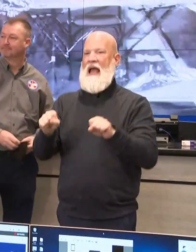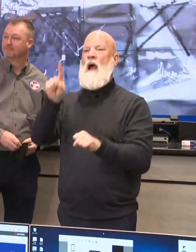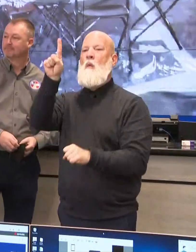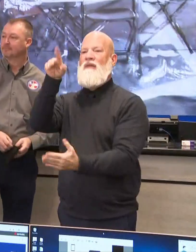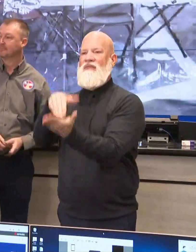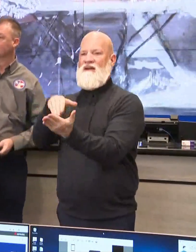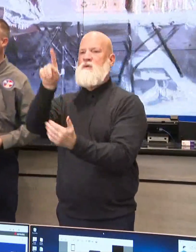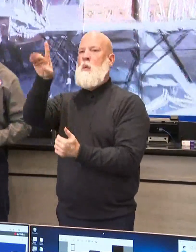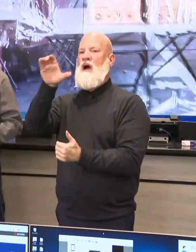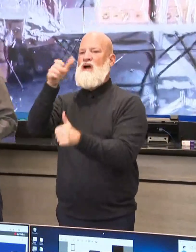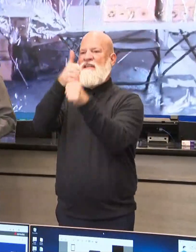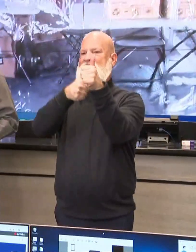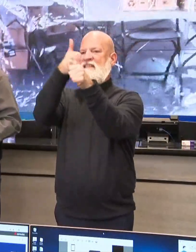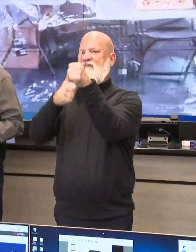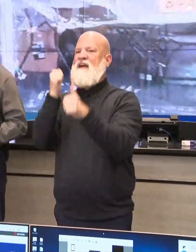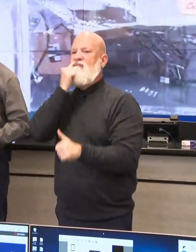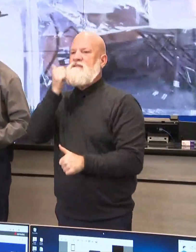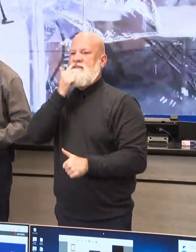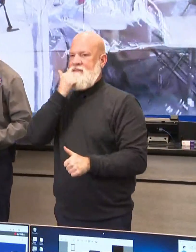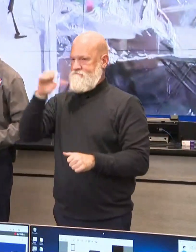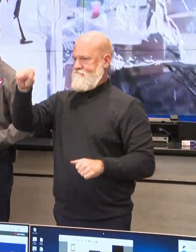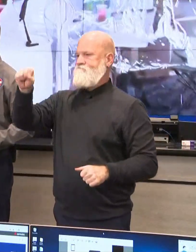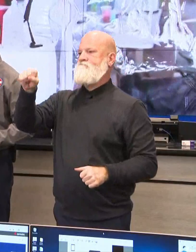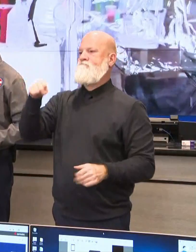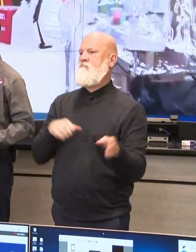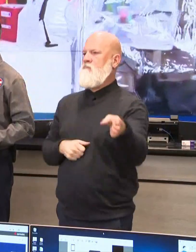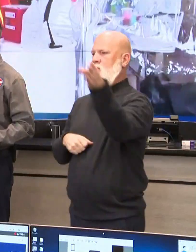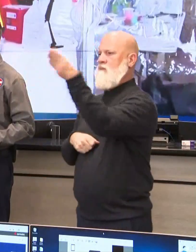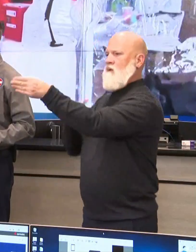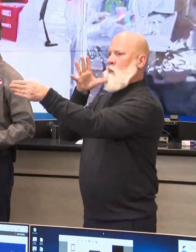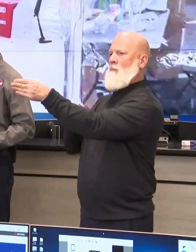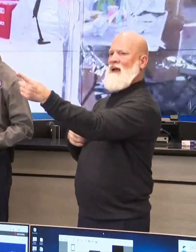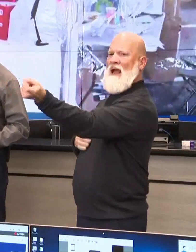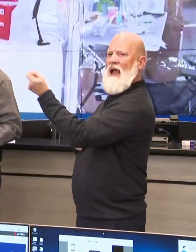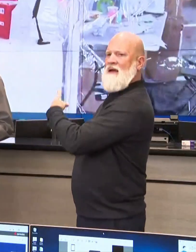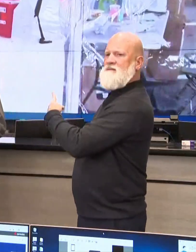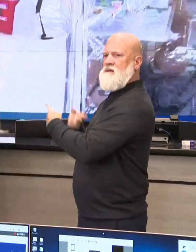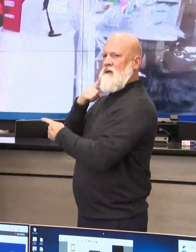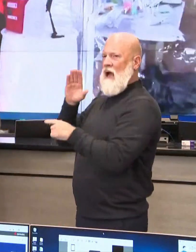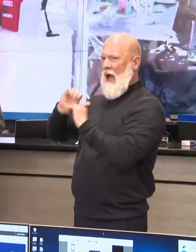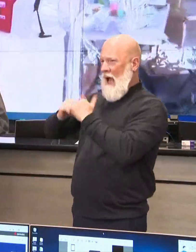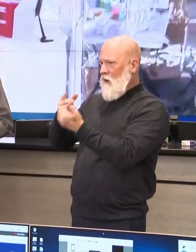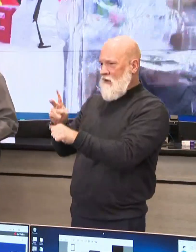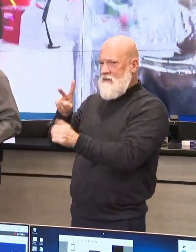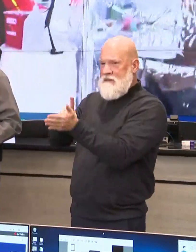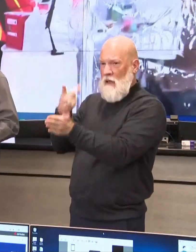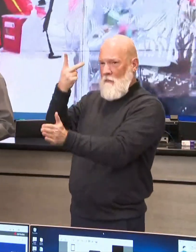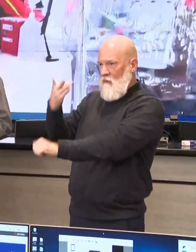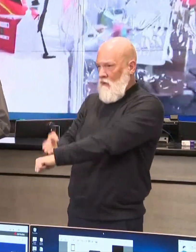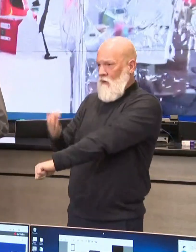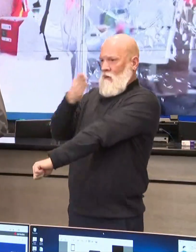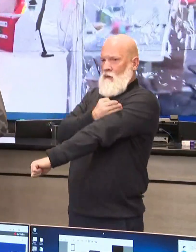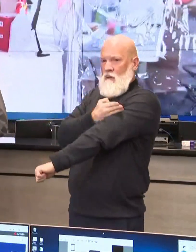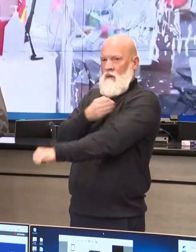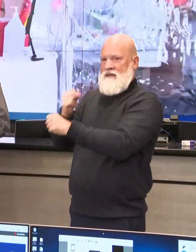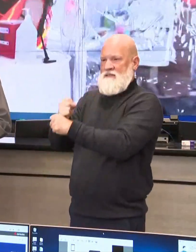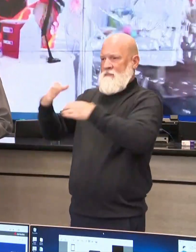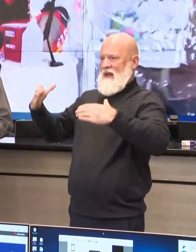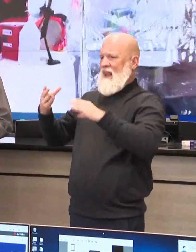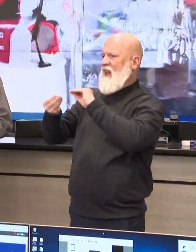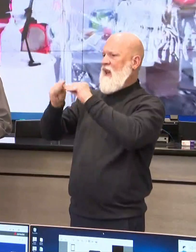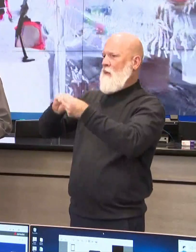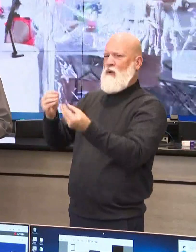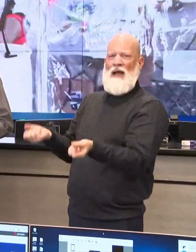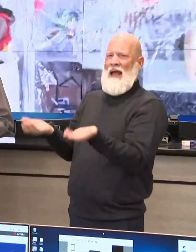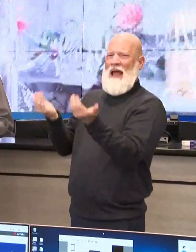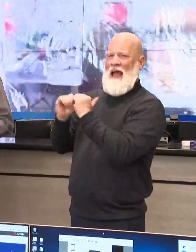talk a little about the process of doubling that number over the next couple of weeks? I know you were talking about the second doses last week. Yes, ma'am. So we